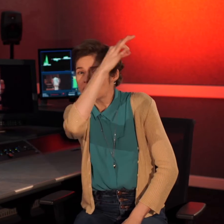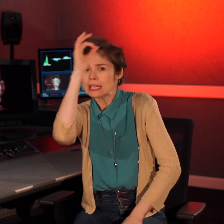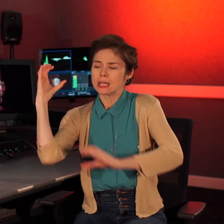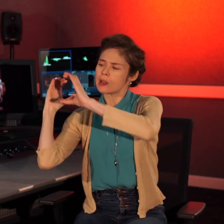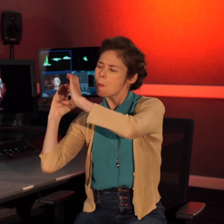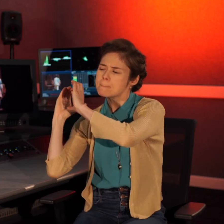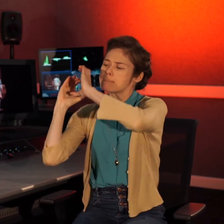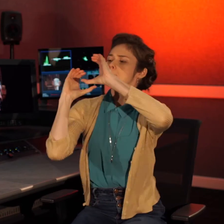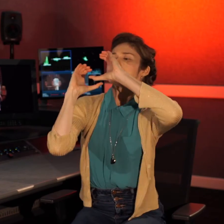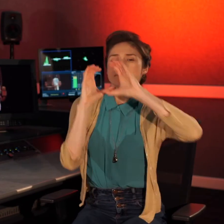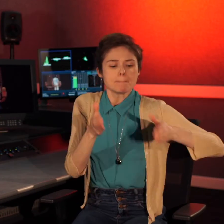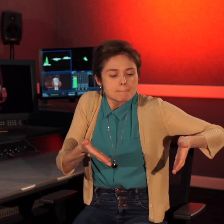buried.